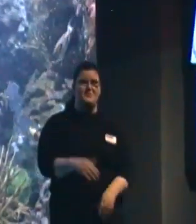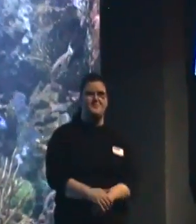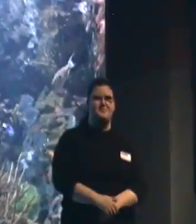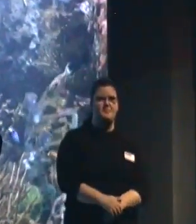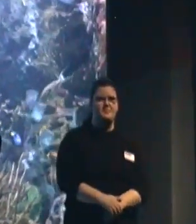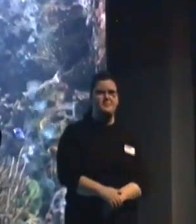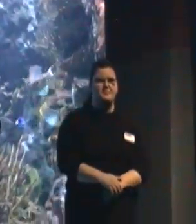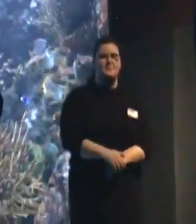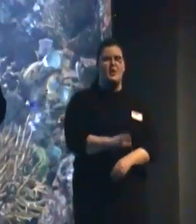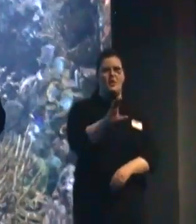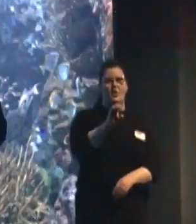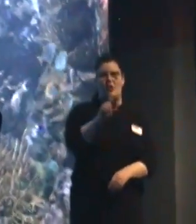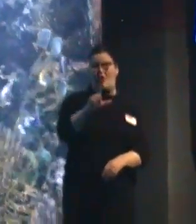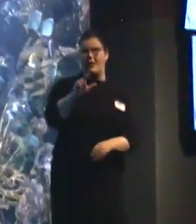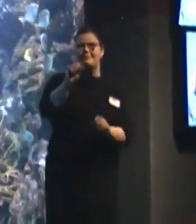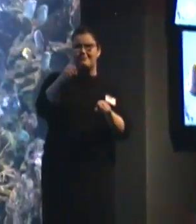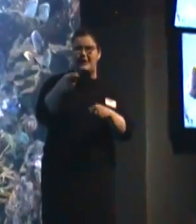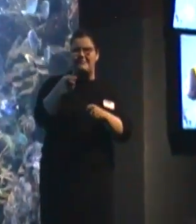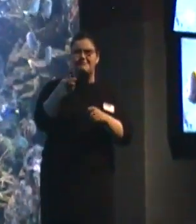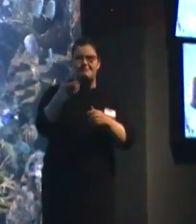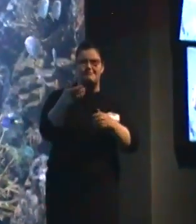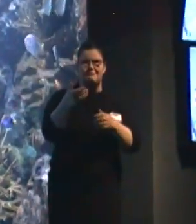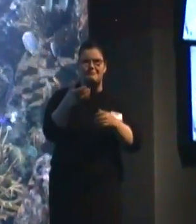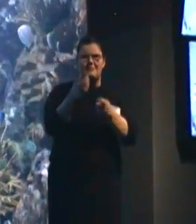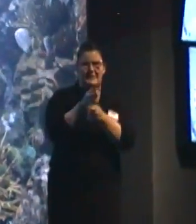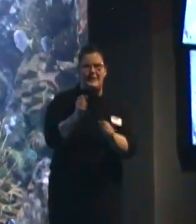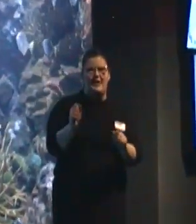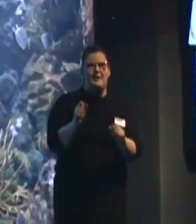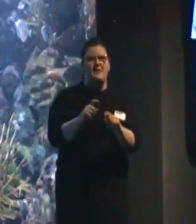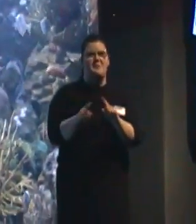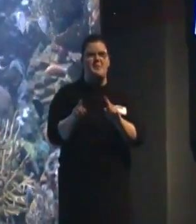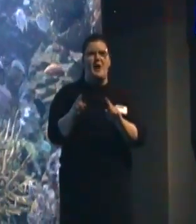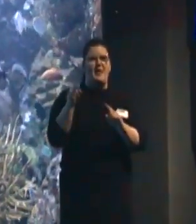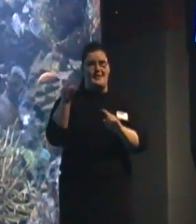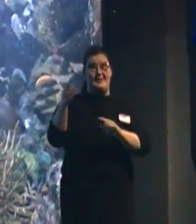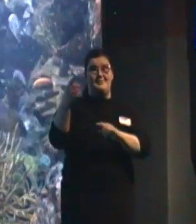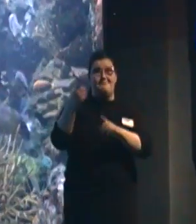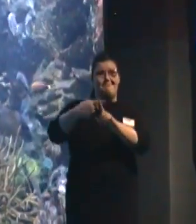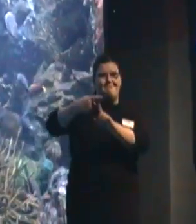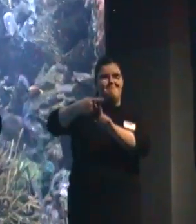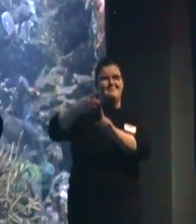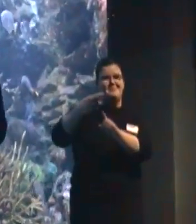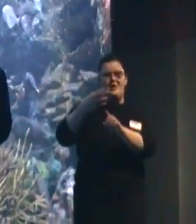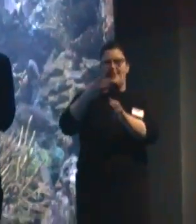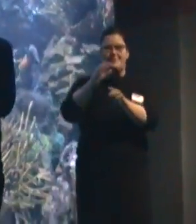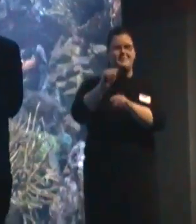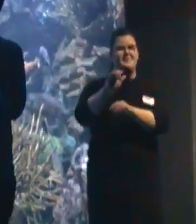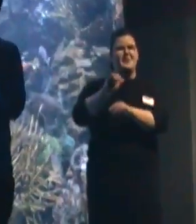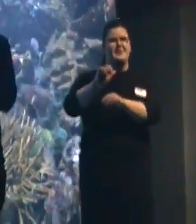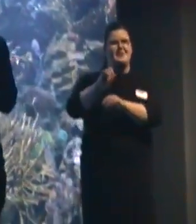is one of the leading causes of coral reefs dying. If it's left unaddressed, the coral will eventually die.